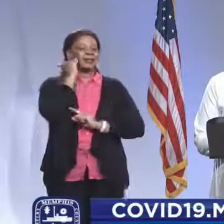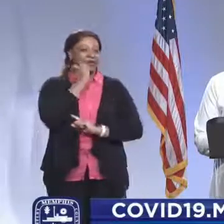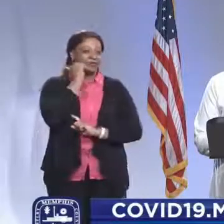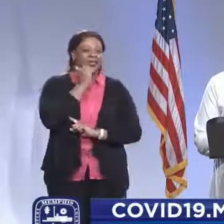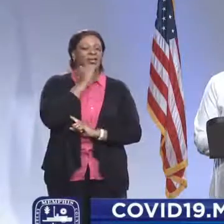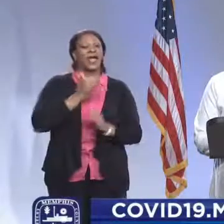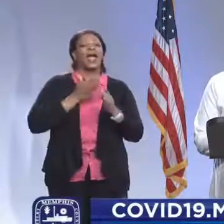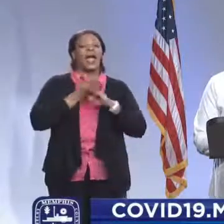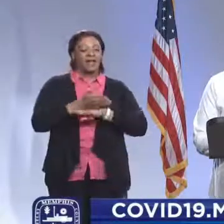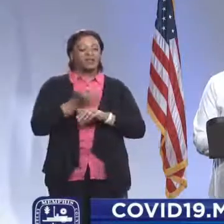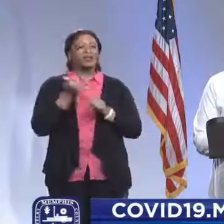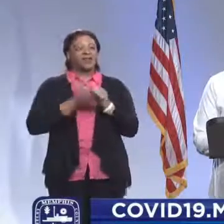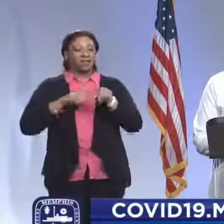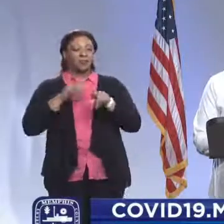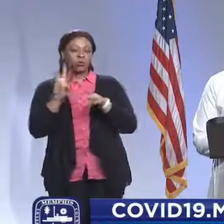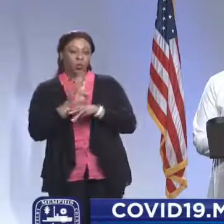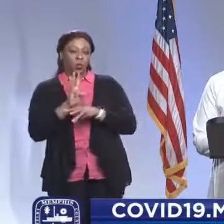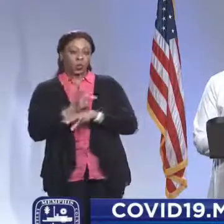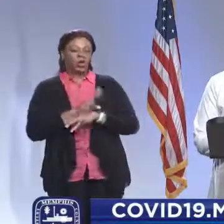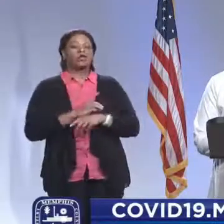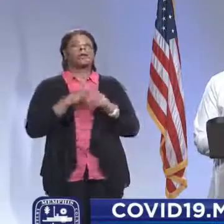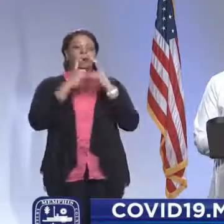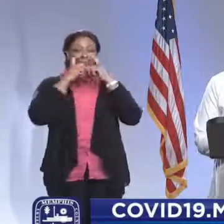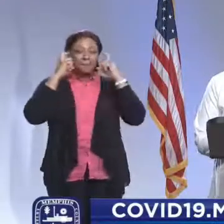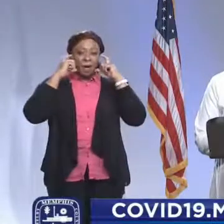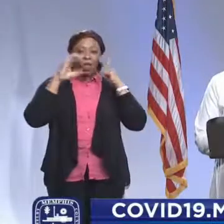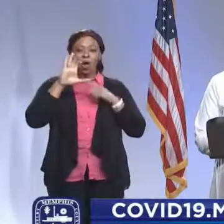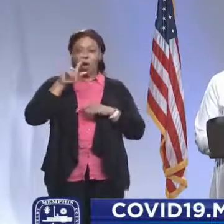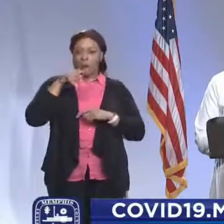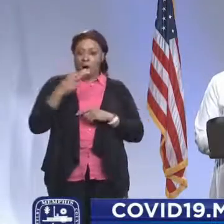After each use, wash your mask daily.